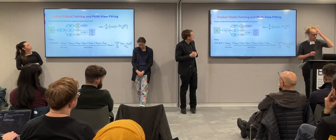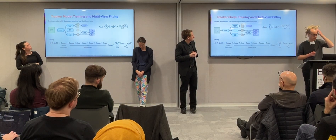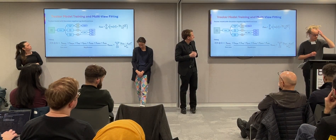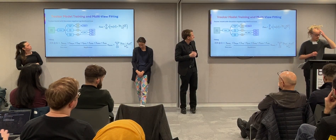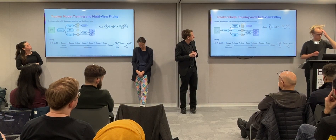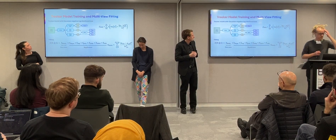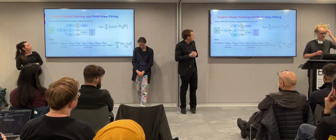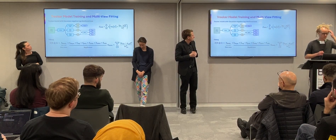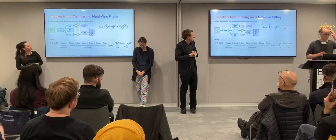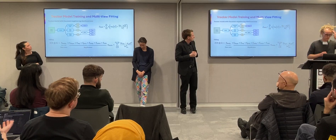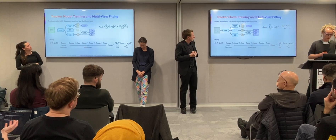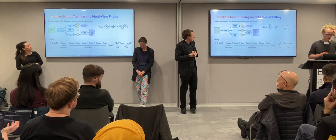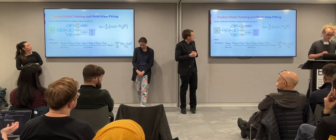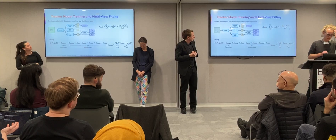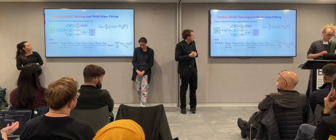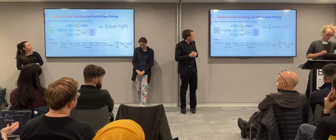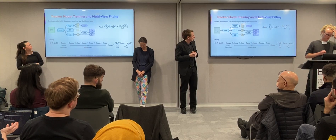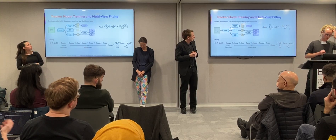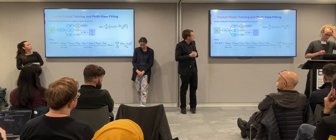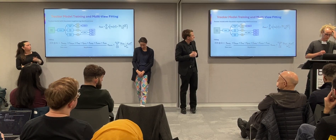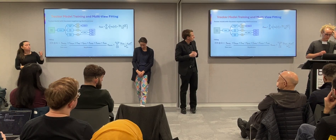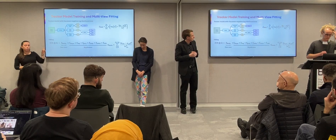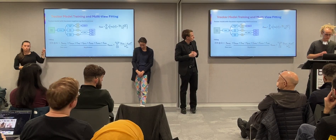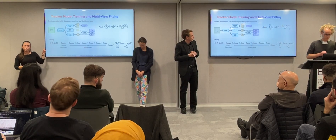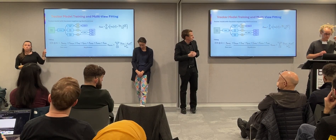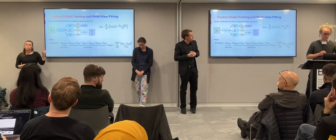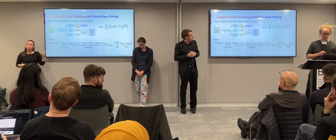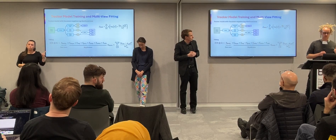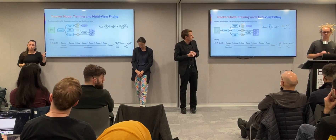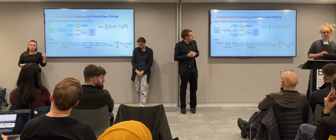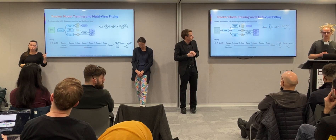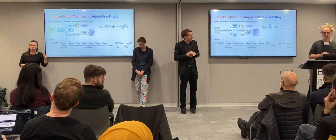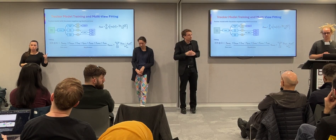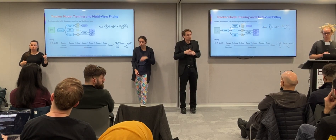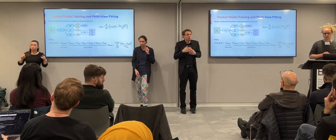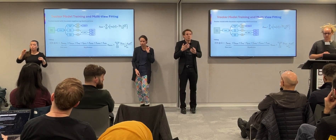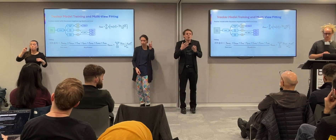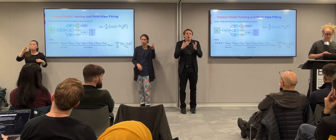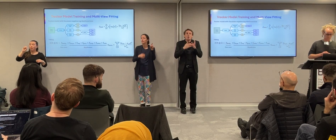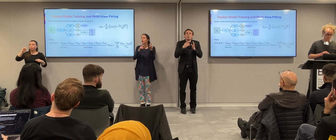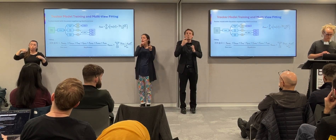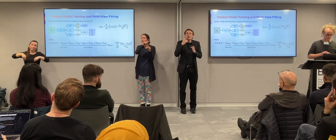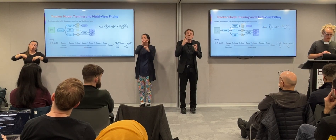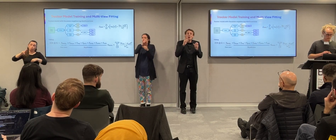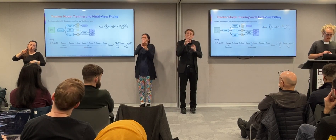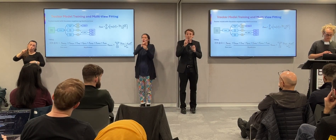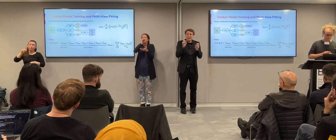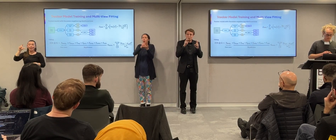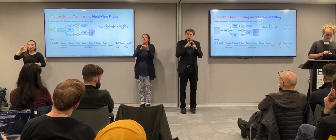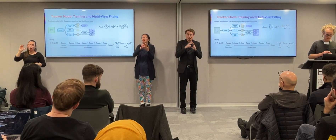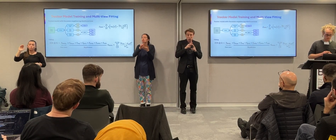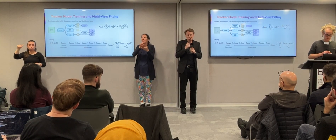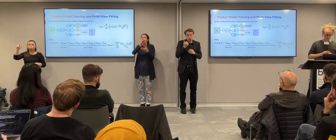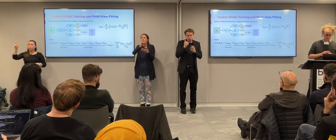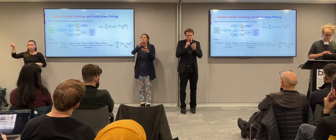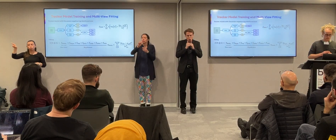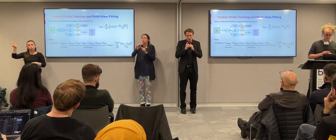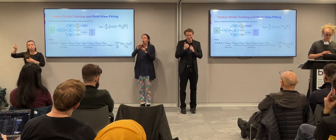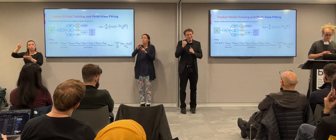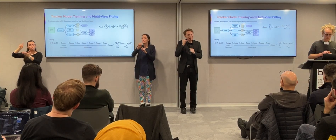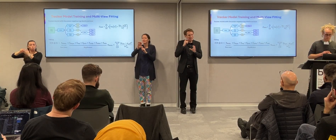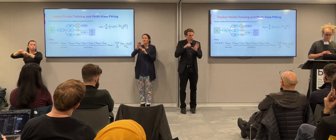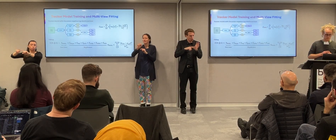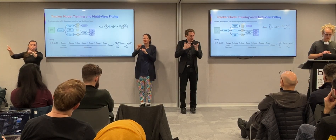it's work that some of my colleagues here in Microsoft Cambridge published last year